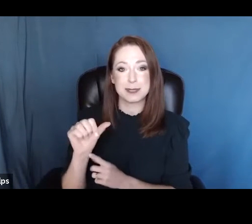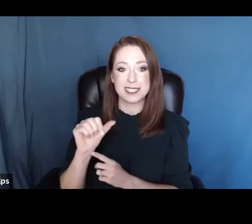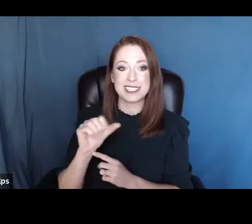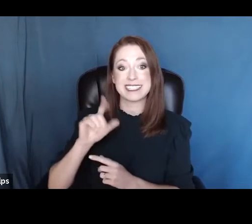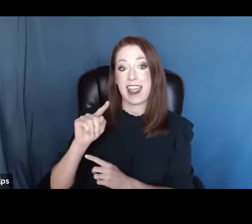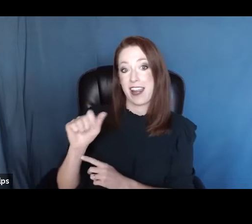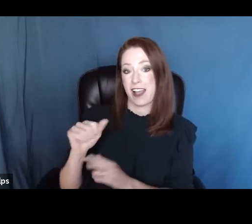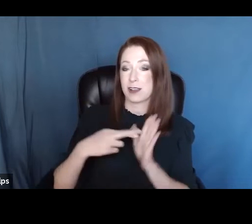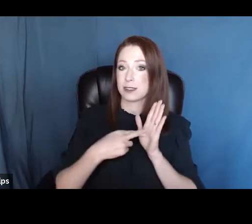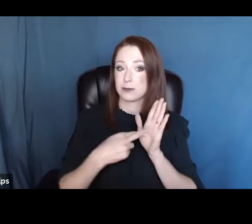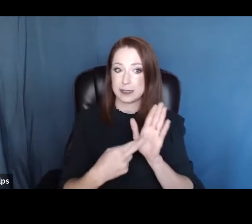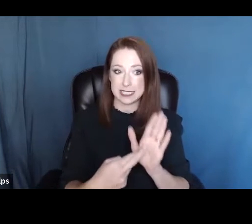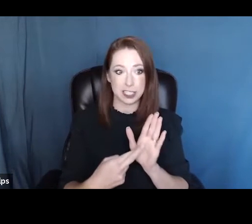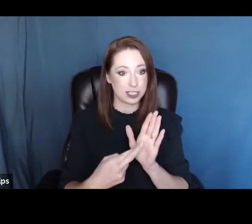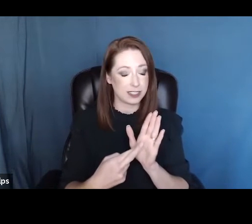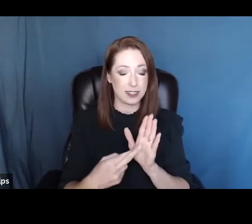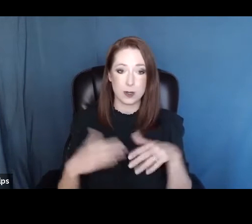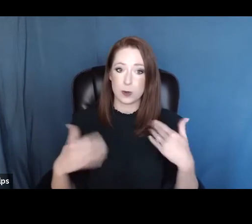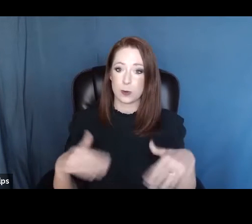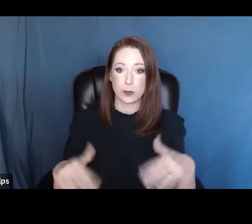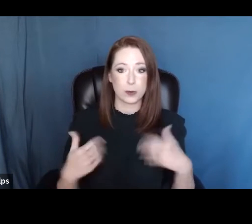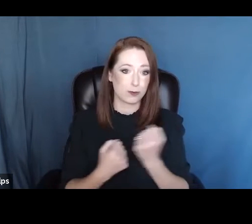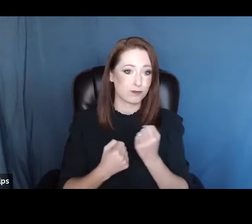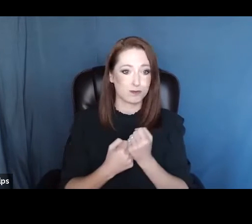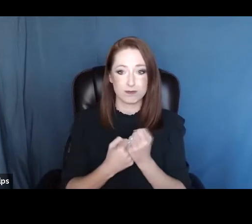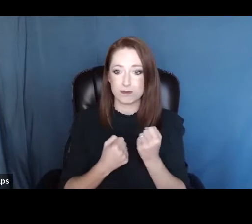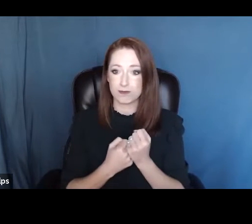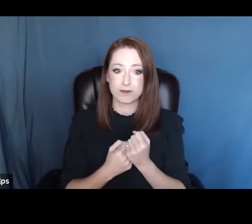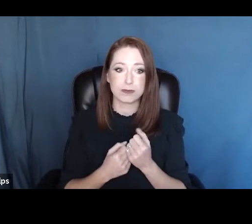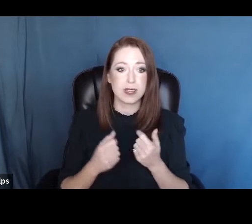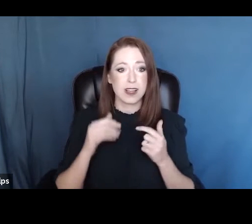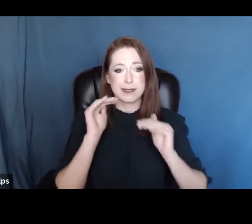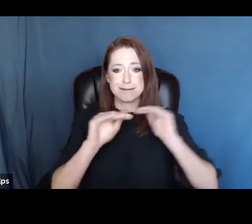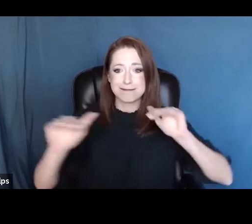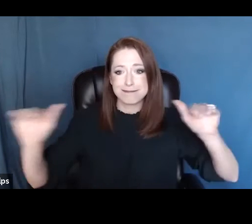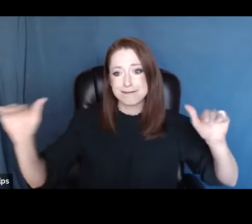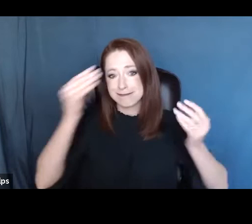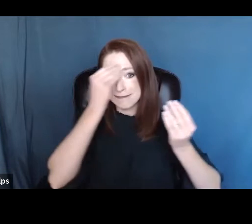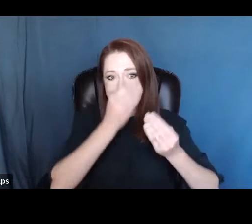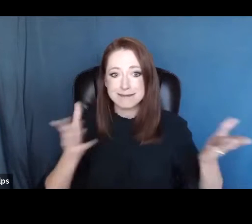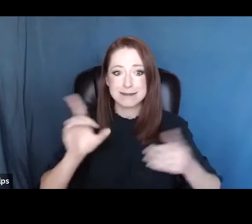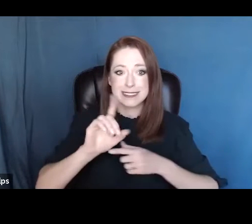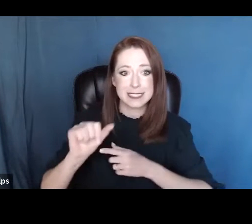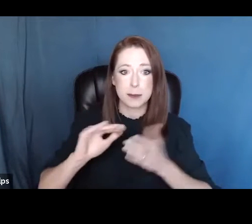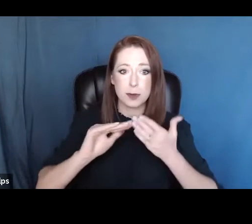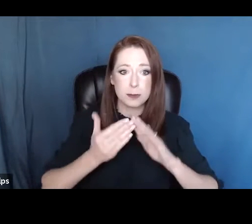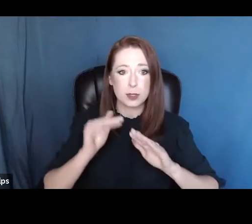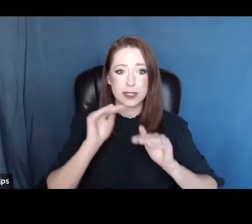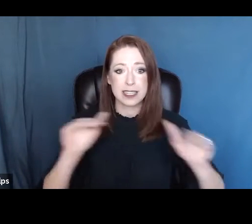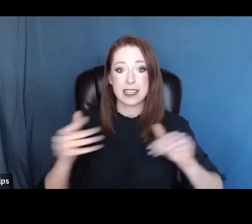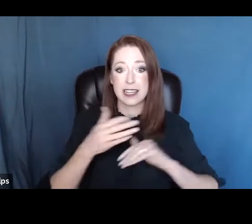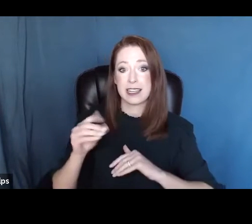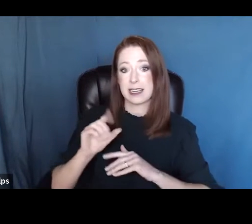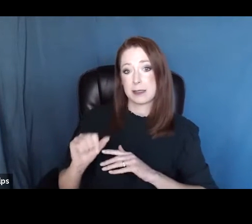representation. Really getting the word out there that disabled people and disability-led